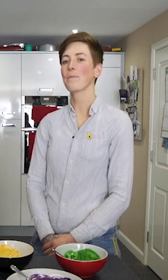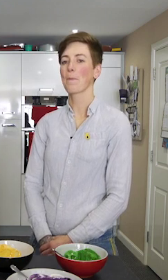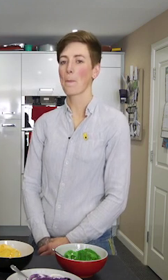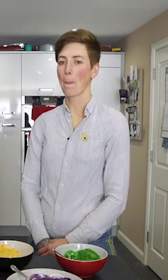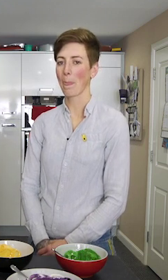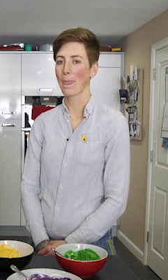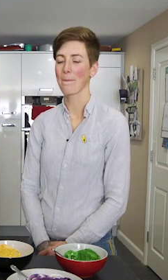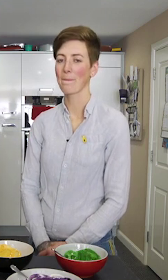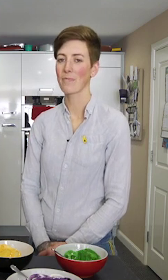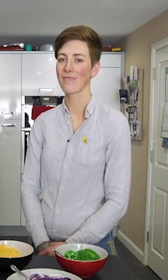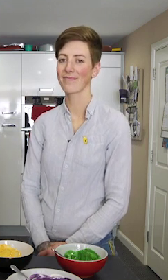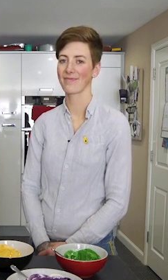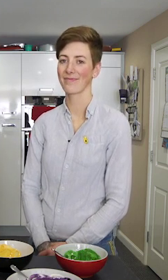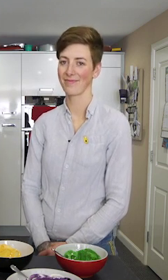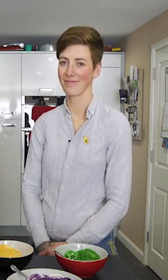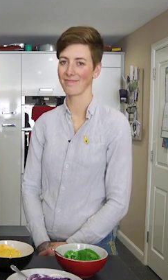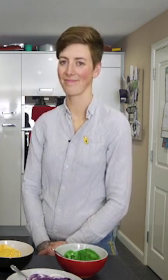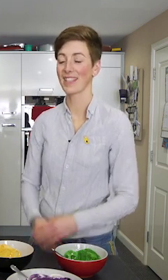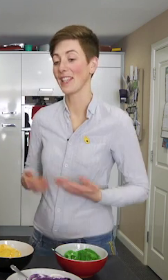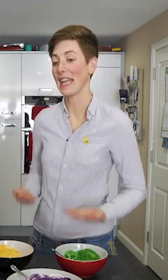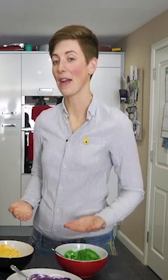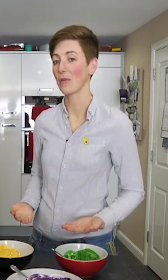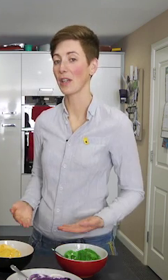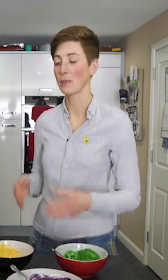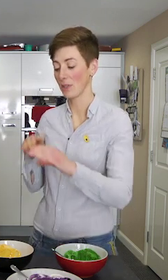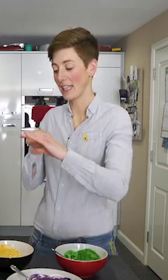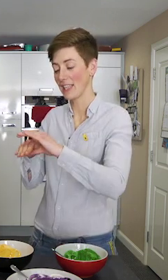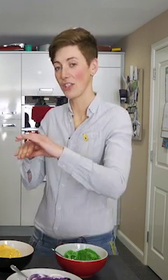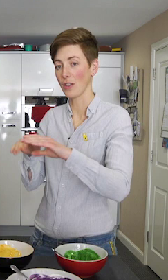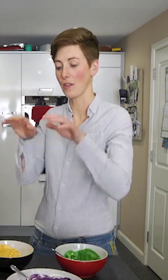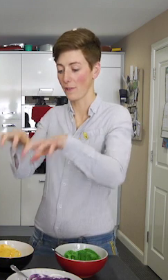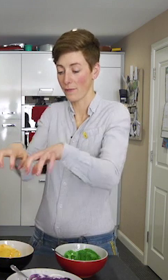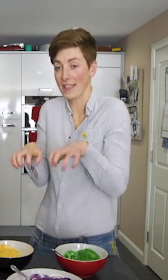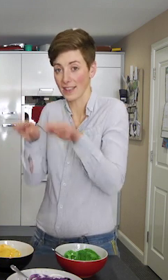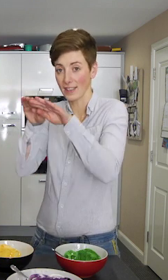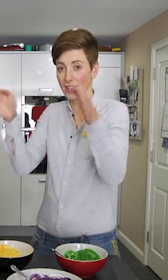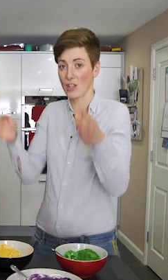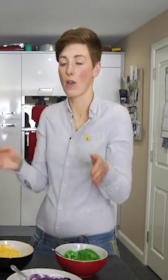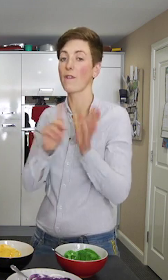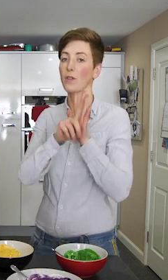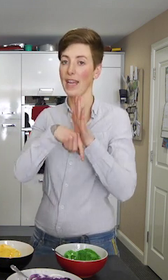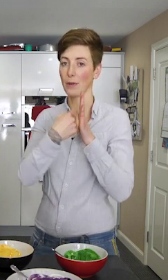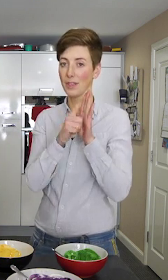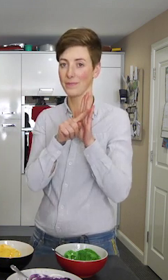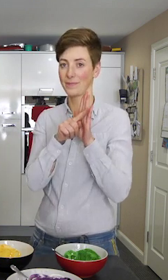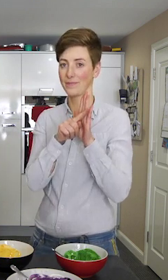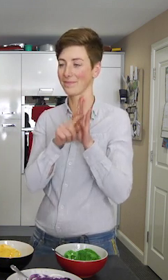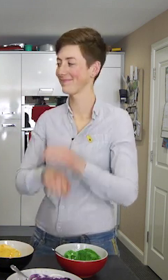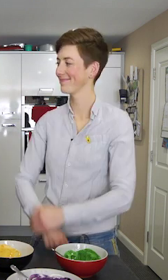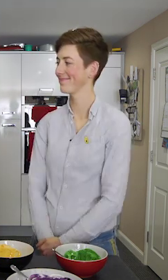And now we're going to put it into the freezer for an hour. So now we're going to put it into the freezer for an